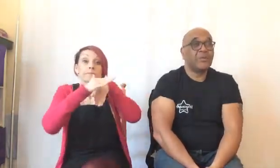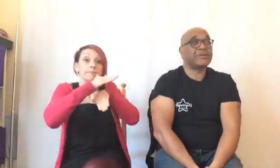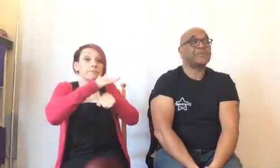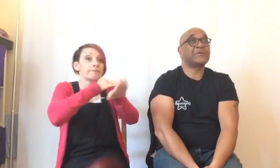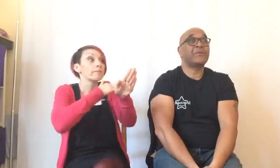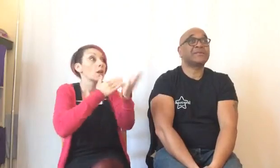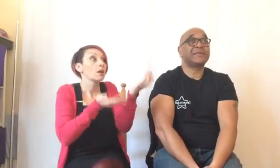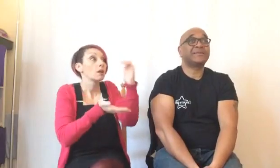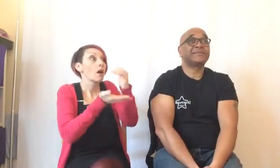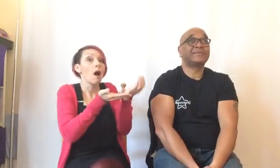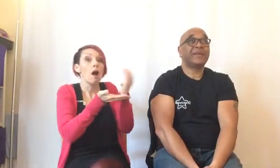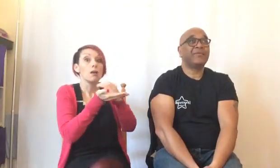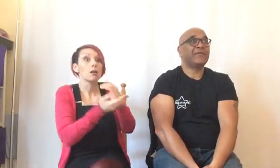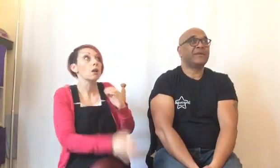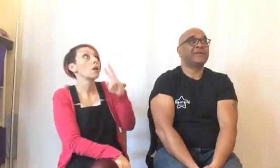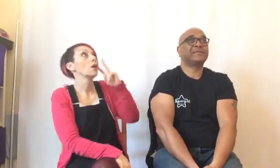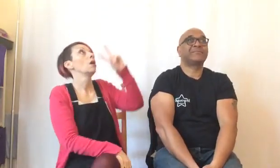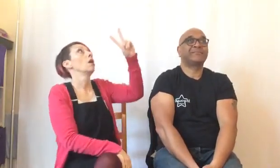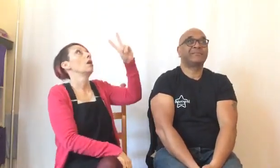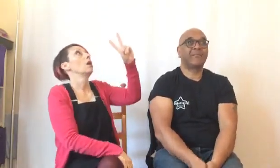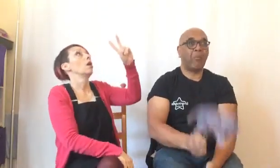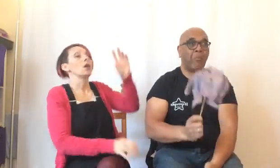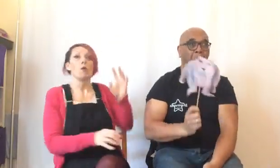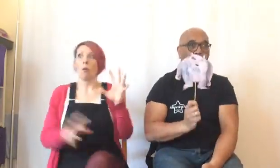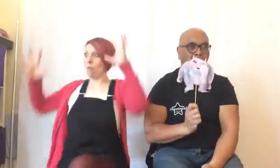He walks up to the monster, and there he is.